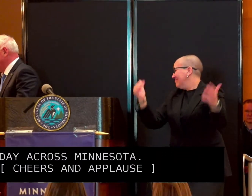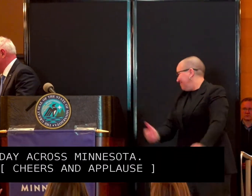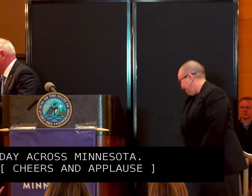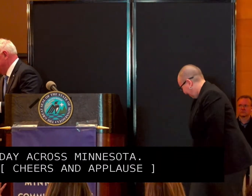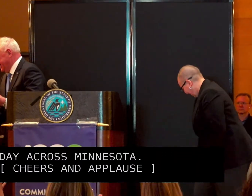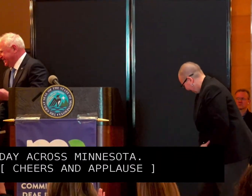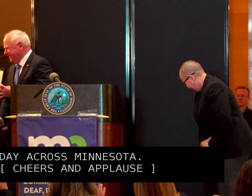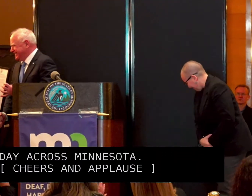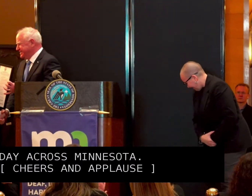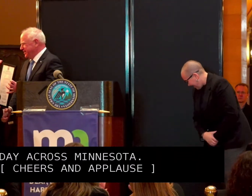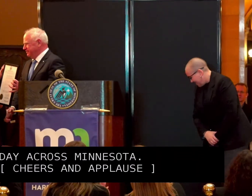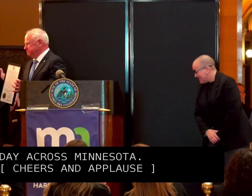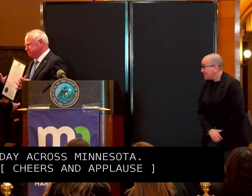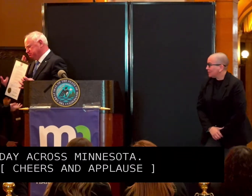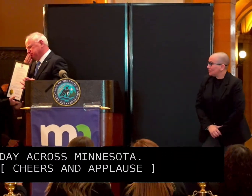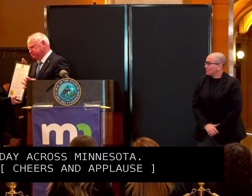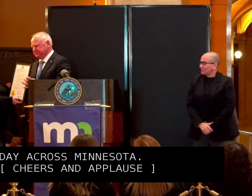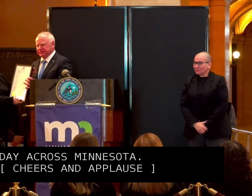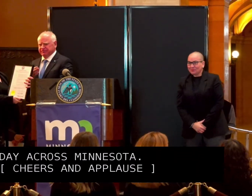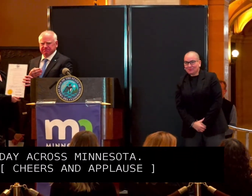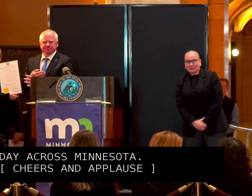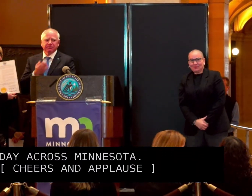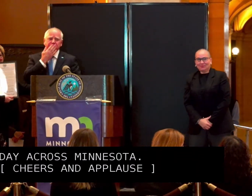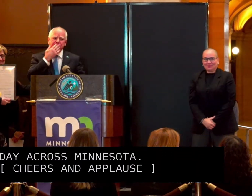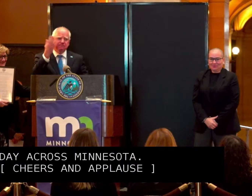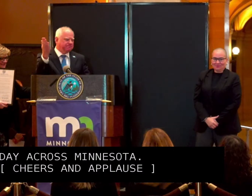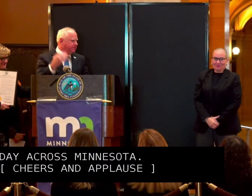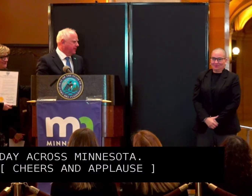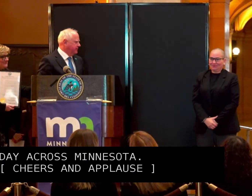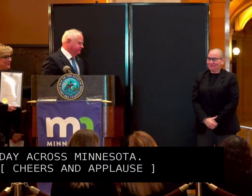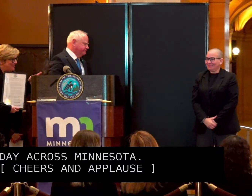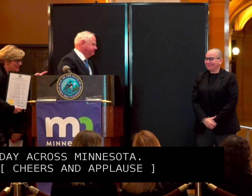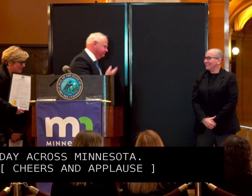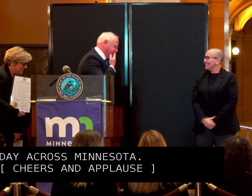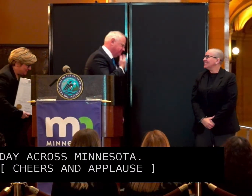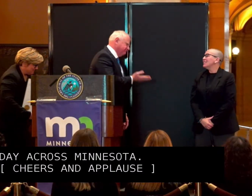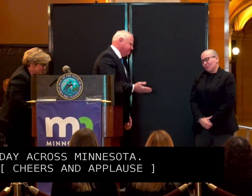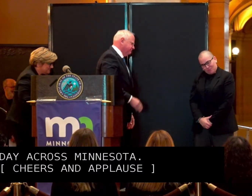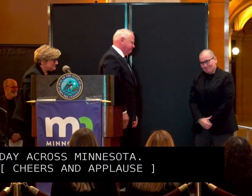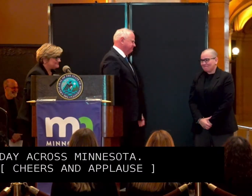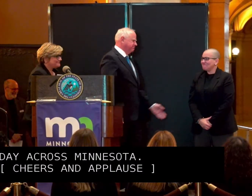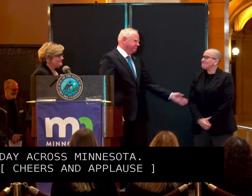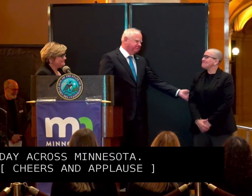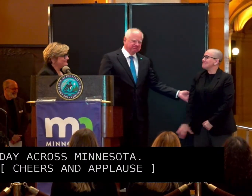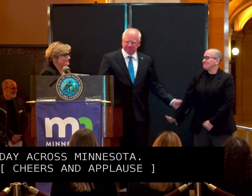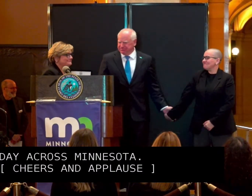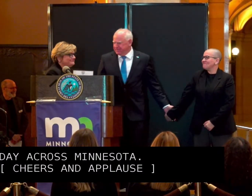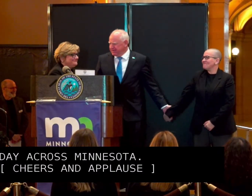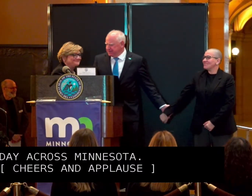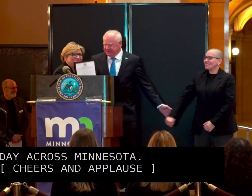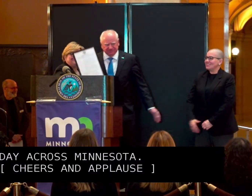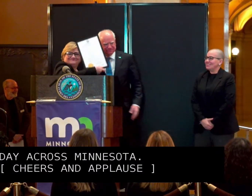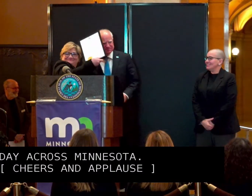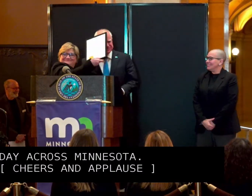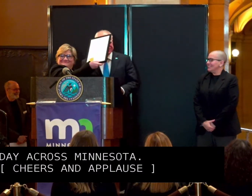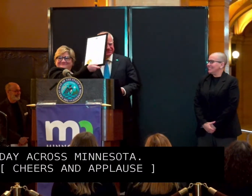I'm going to present. So. Was it wrong that I want to cry? Maybe.